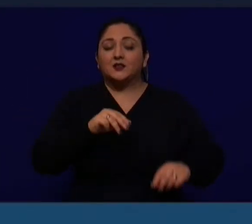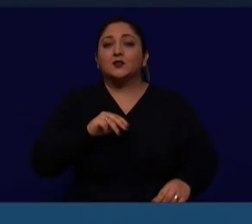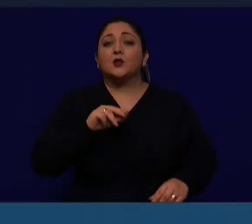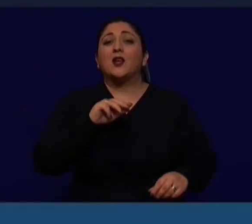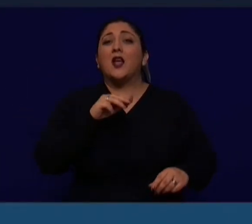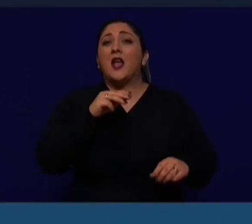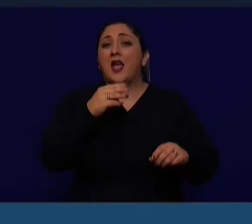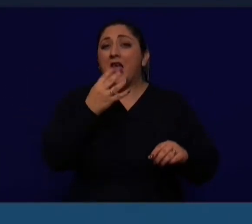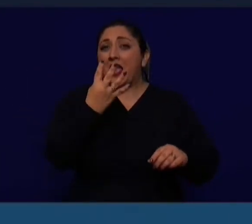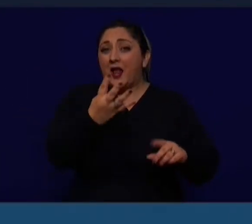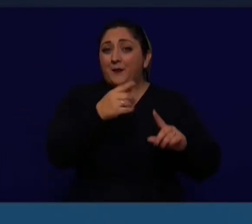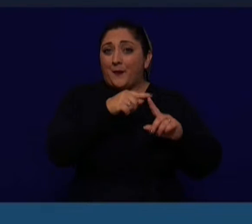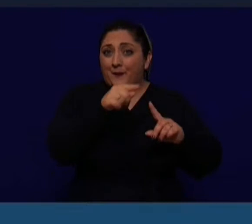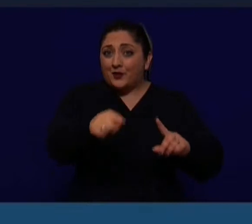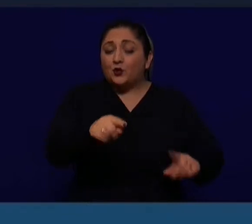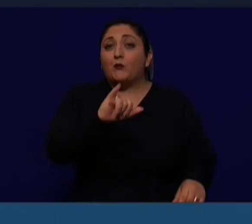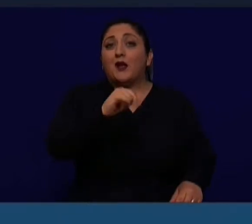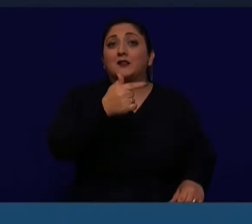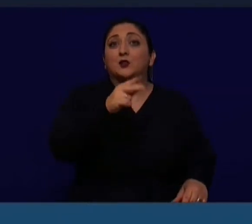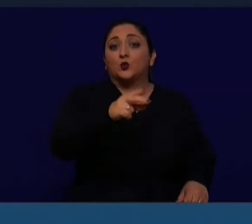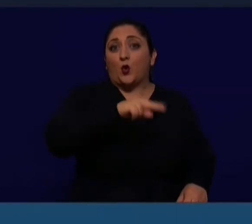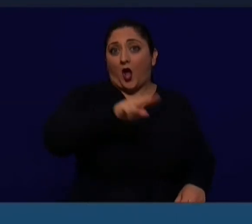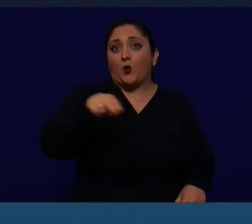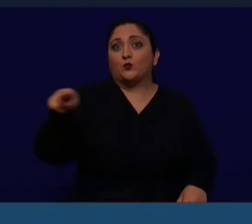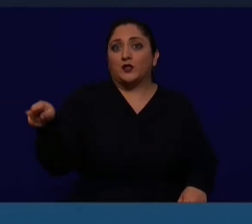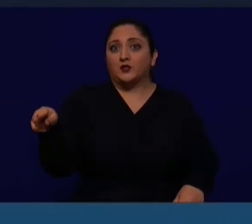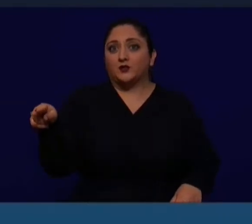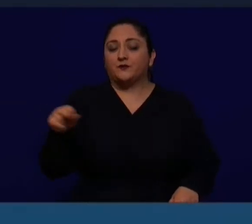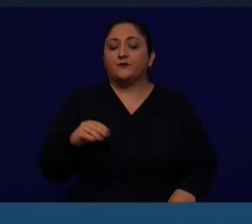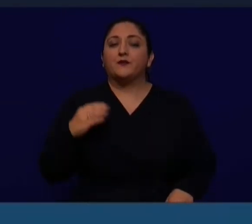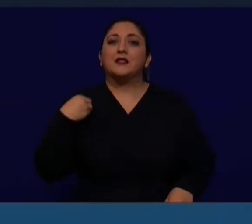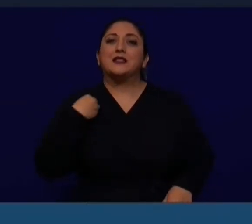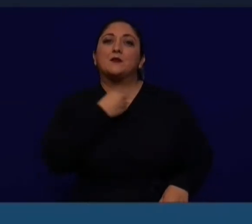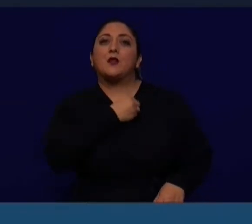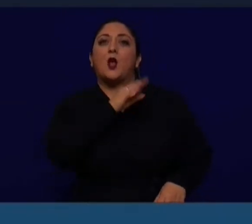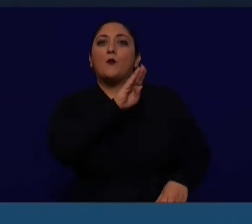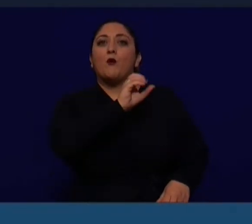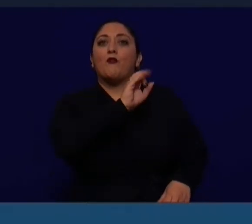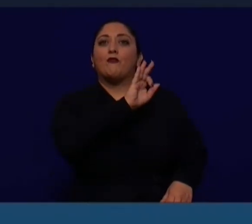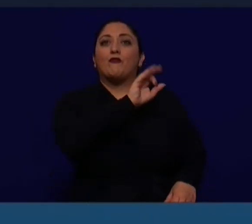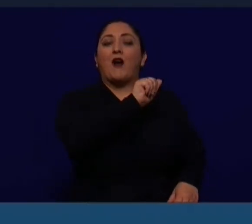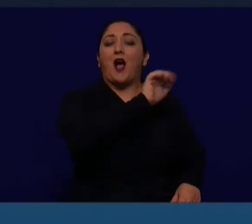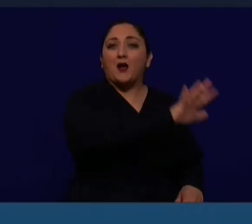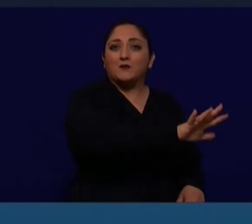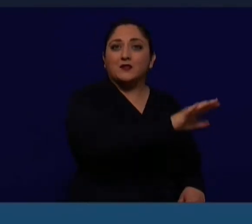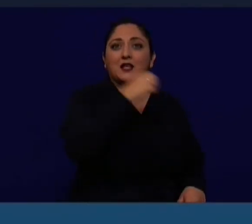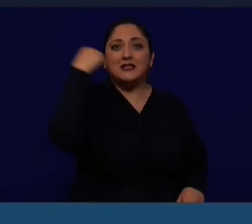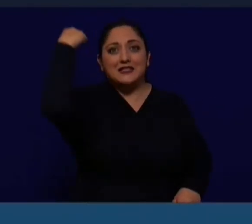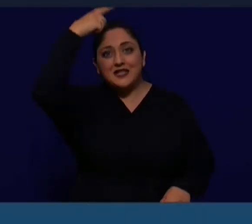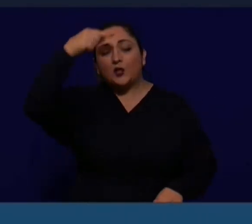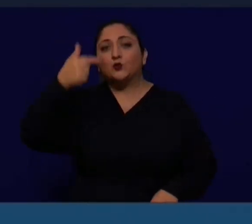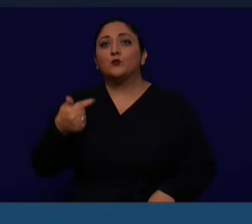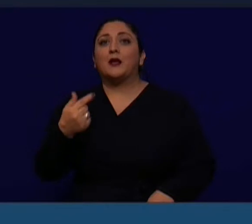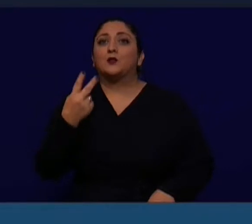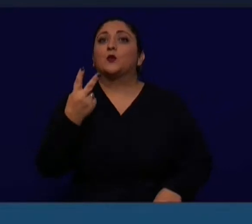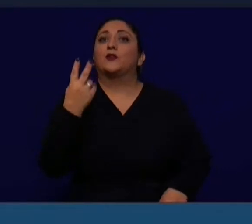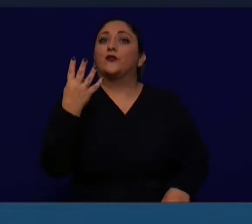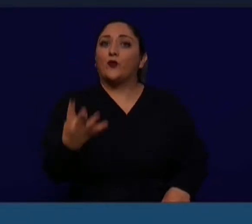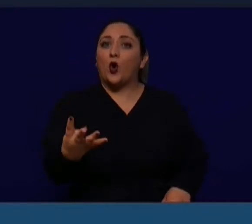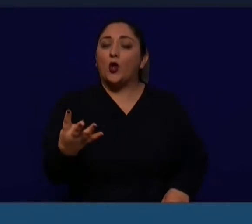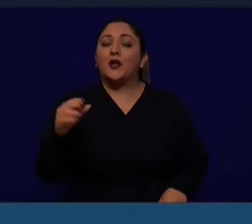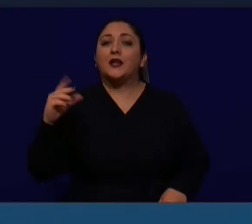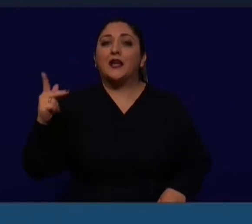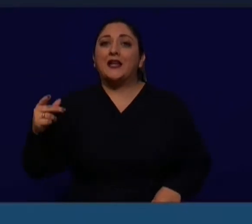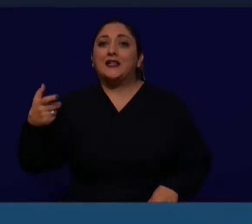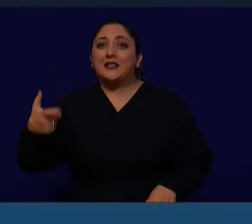dawn huwa fl-Intensive Care Unit, Boffa għandna 5, St. Thomas għandna 24, il-Rehab ta' Caring Grek għandna 2,